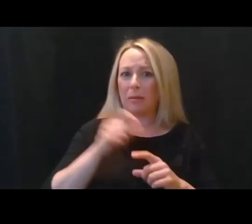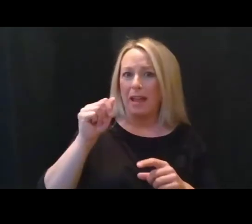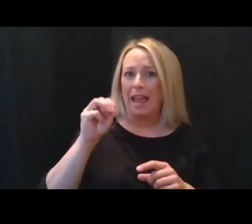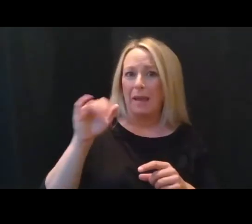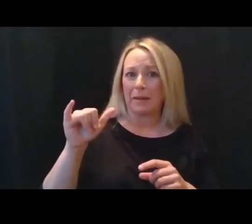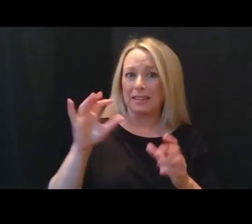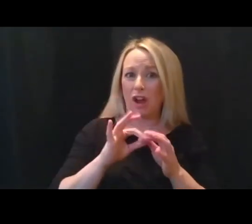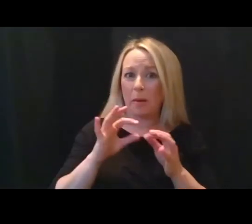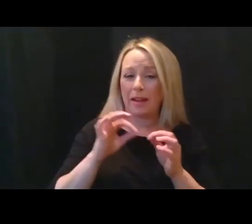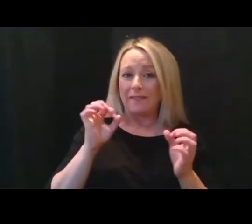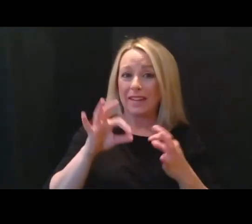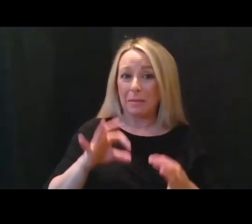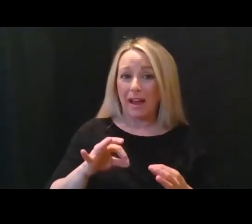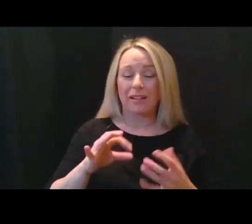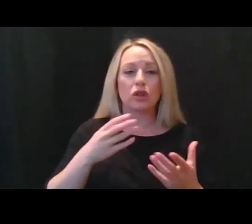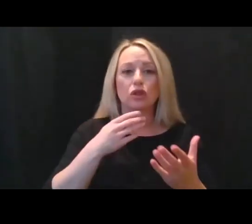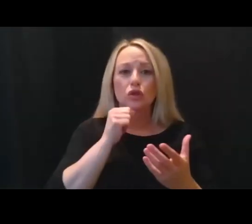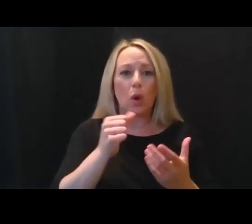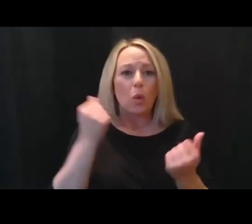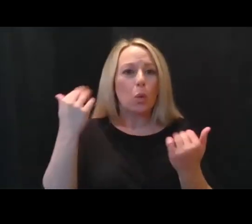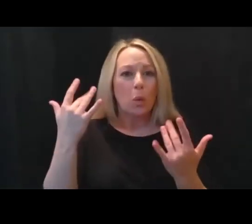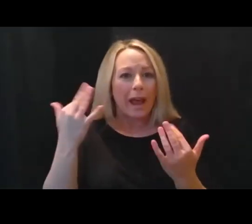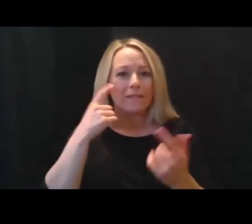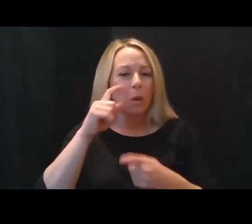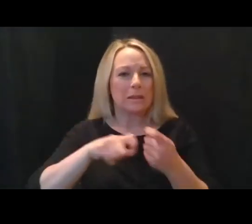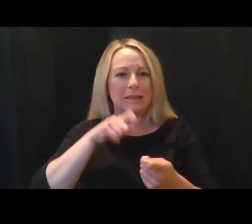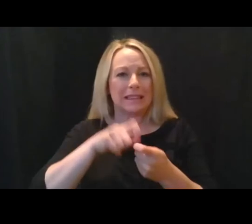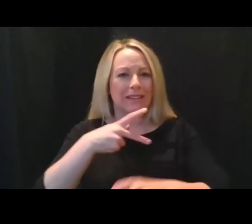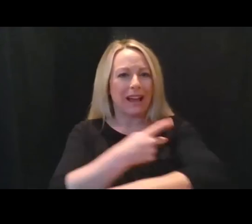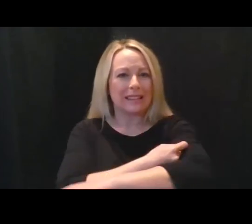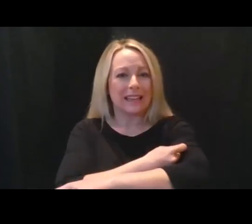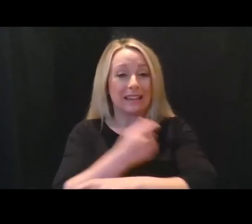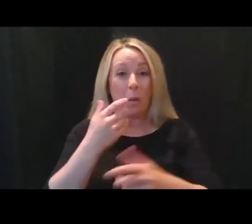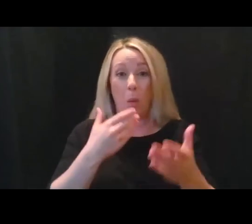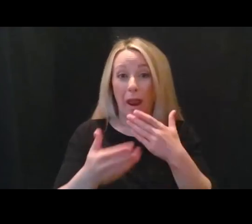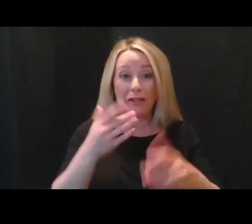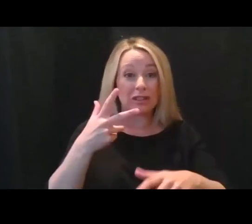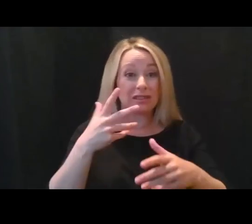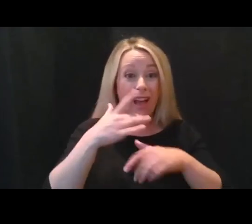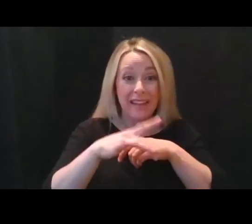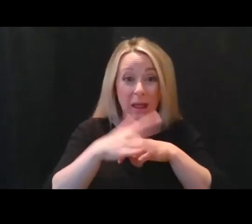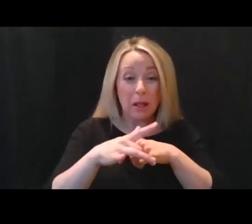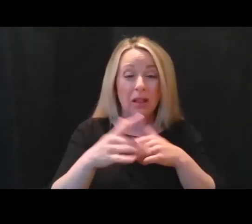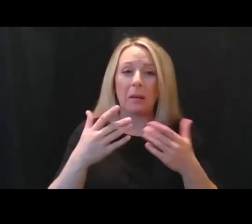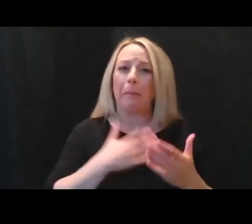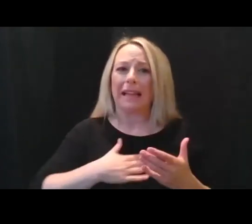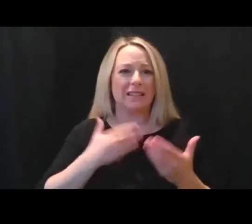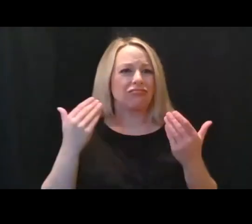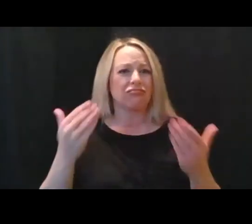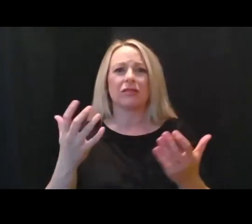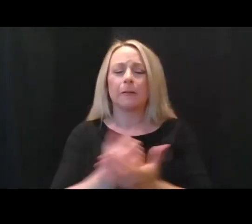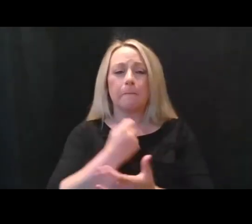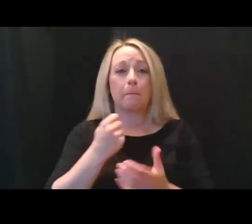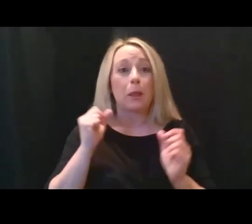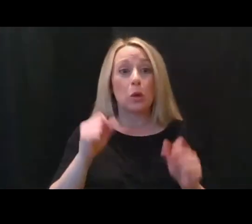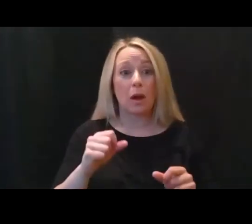available as soon as it is available. But we will have openings. Patients can go to our website at